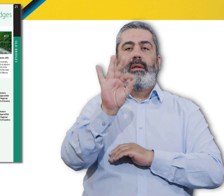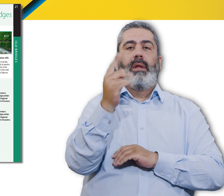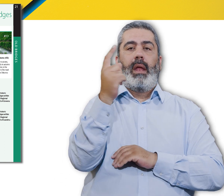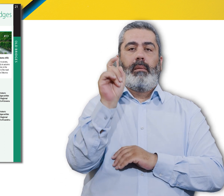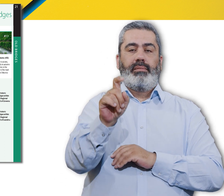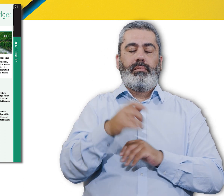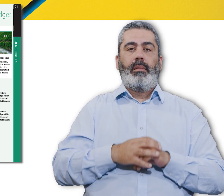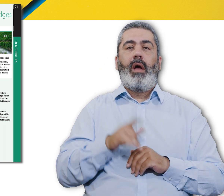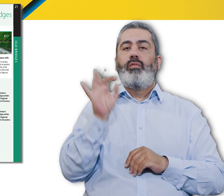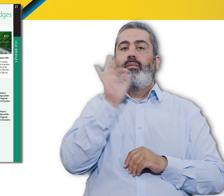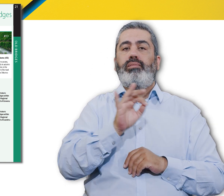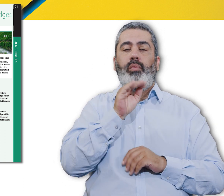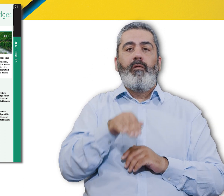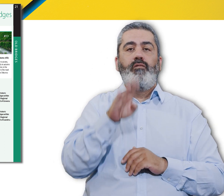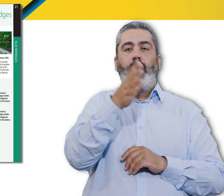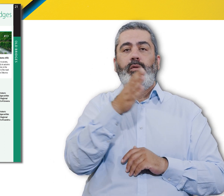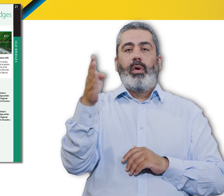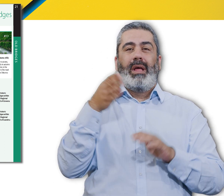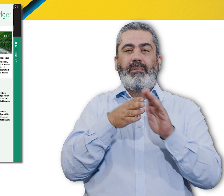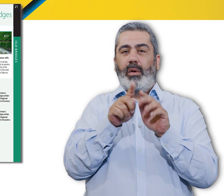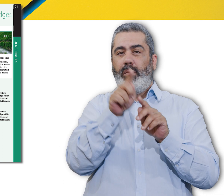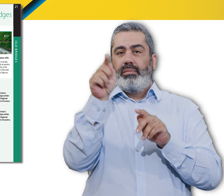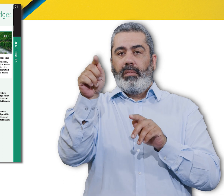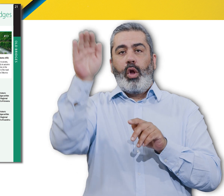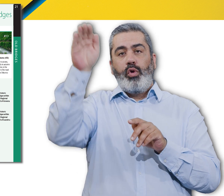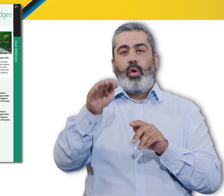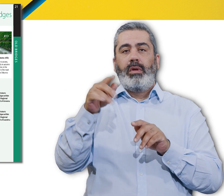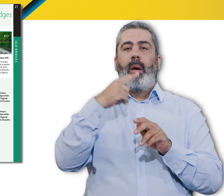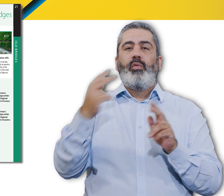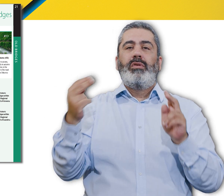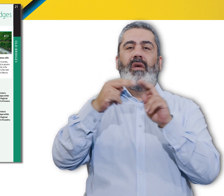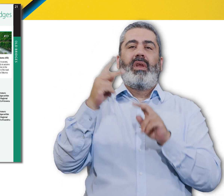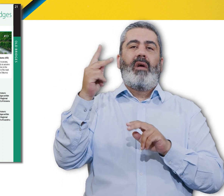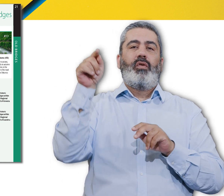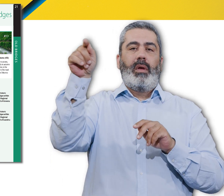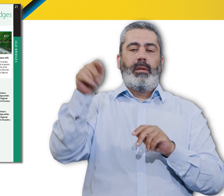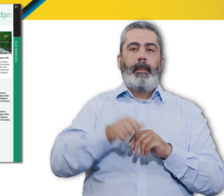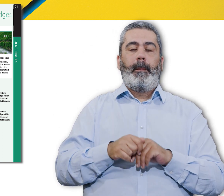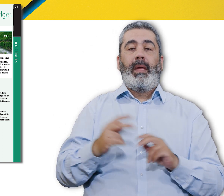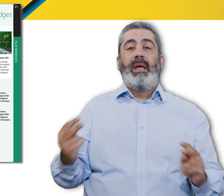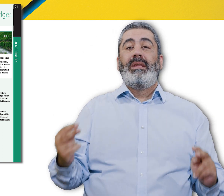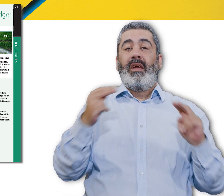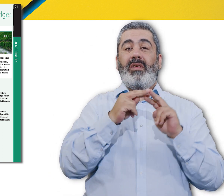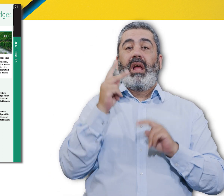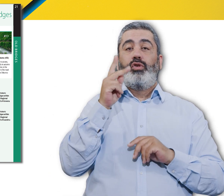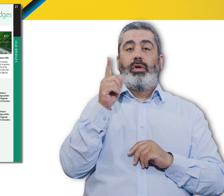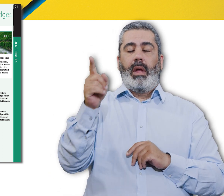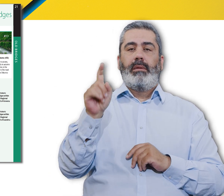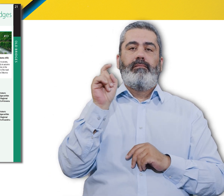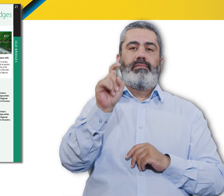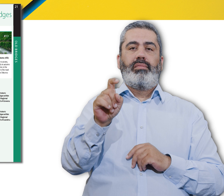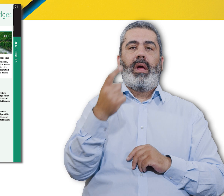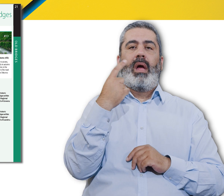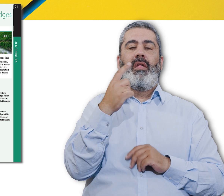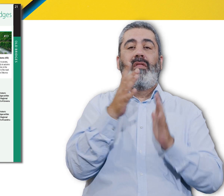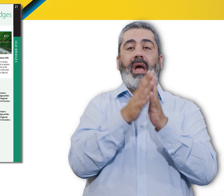Zagari. Luatisa Bridge or Alefti, number 21, location. Spilea, number 51. It is located in of